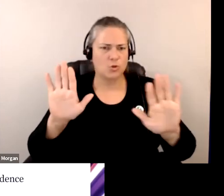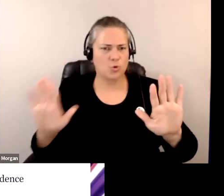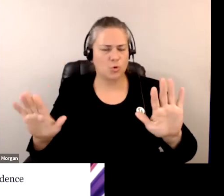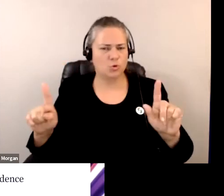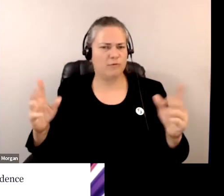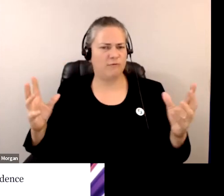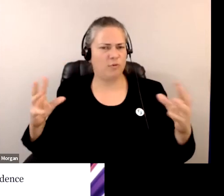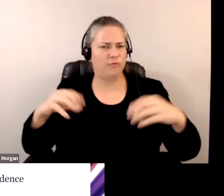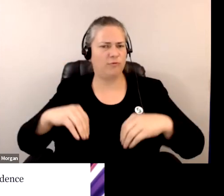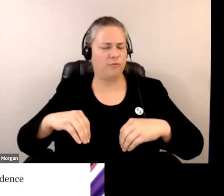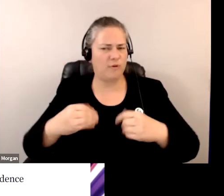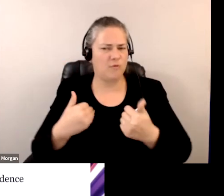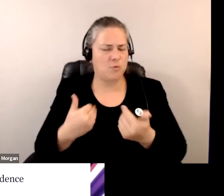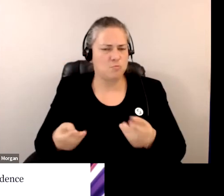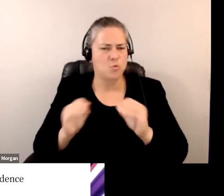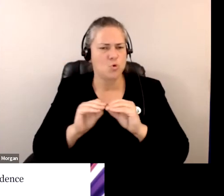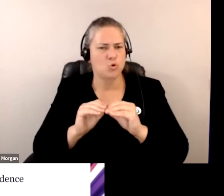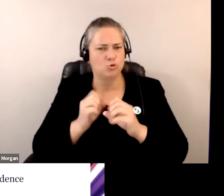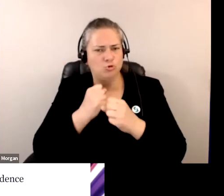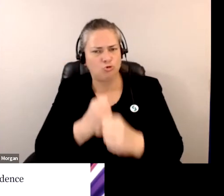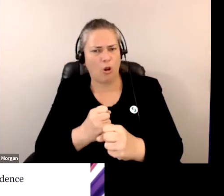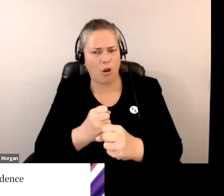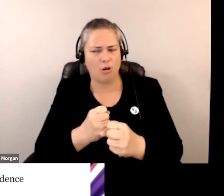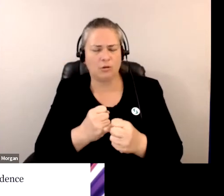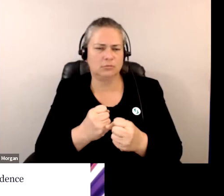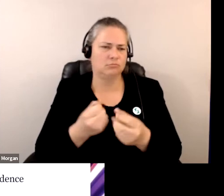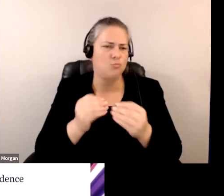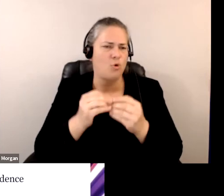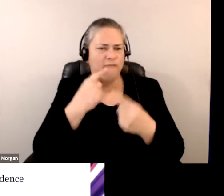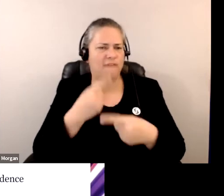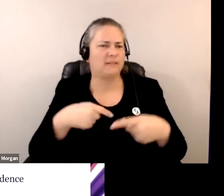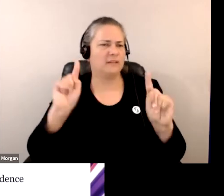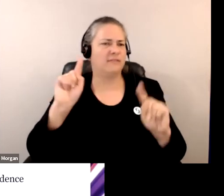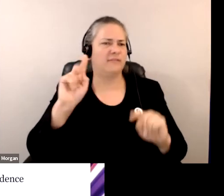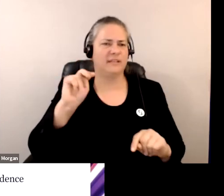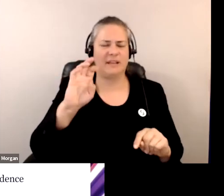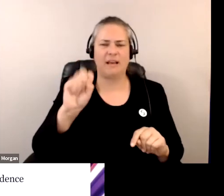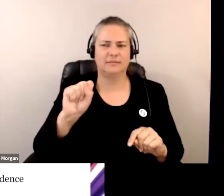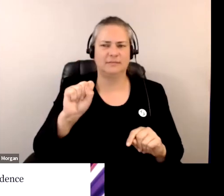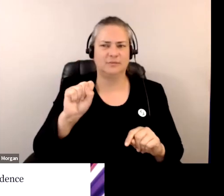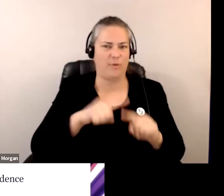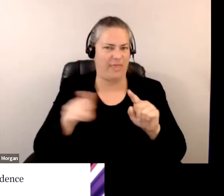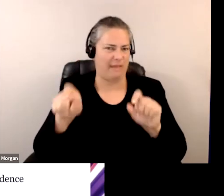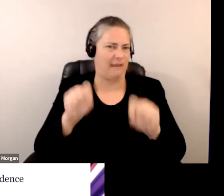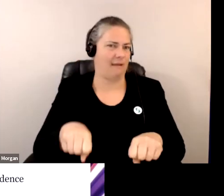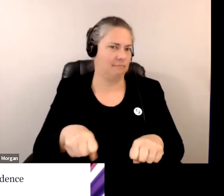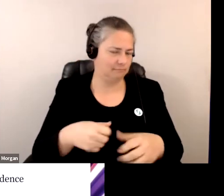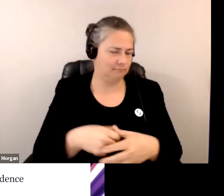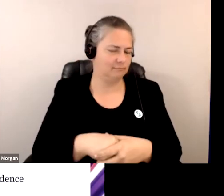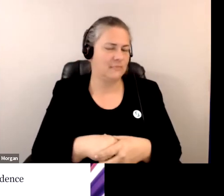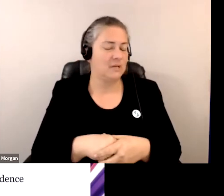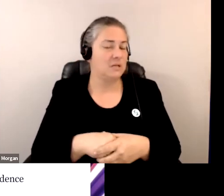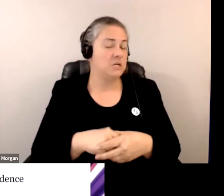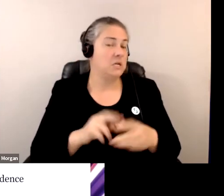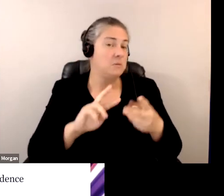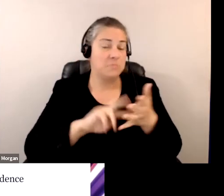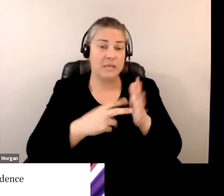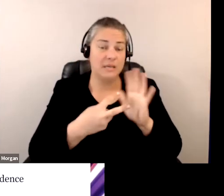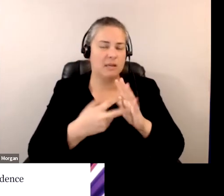about the strongest, most effective NCES that is possible. That also entails building stronger